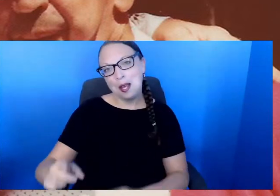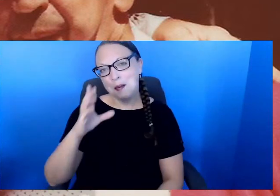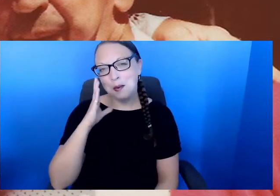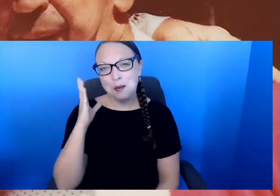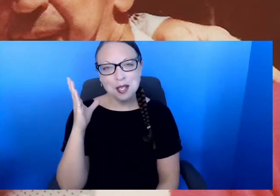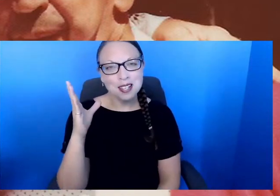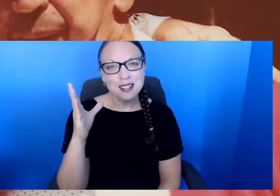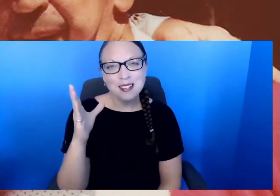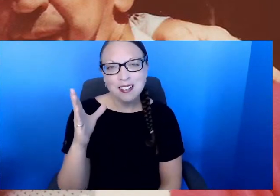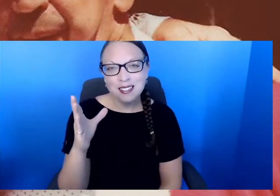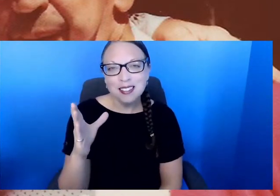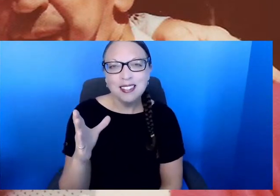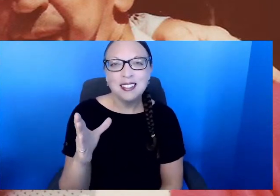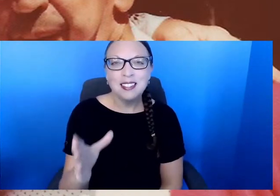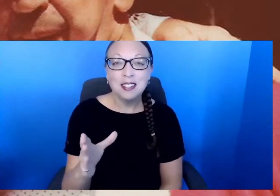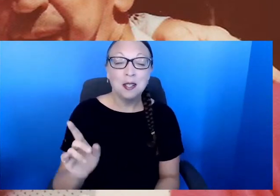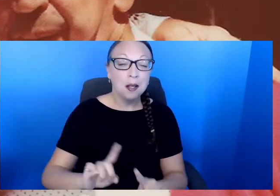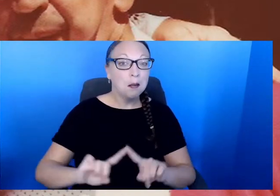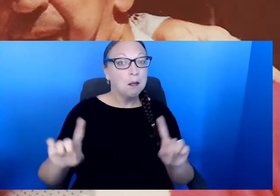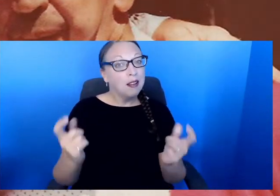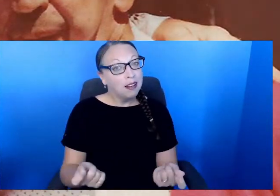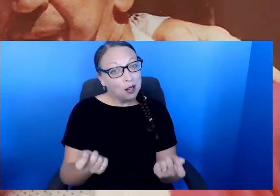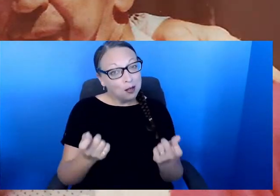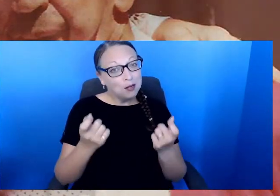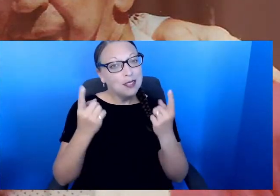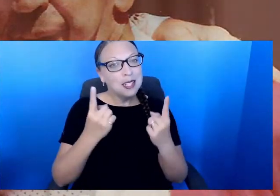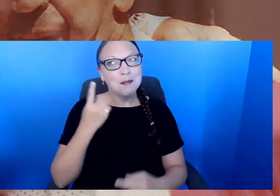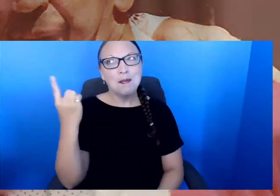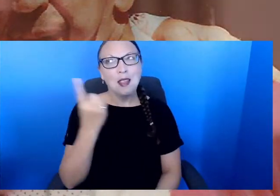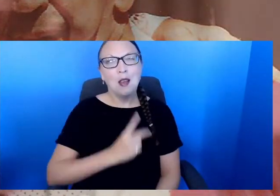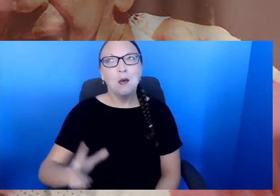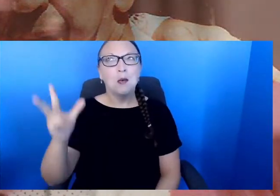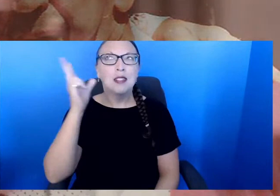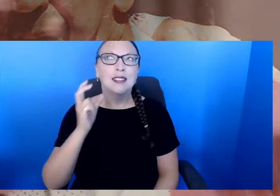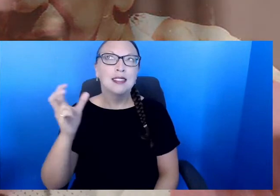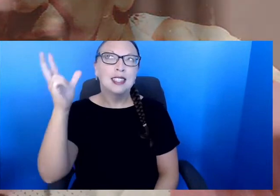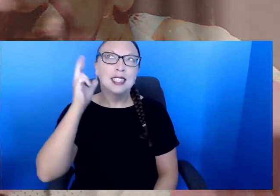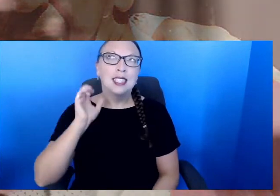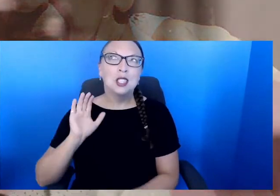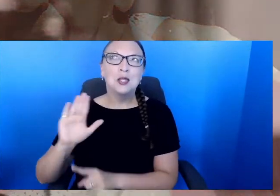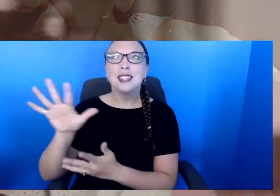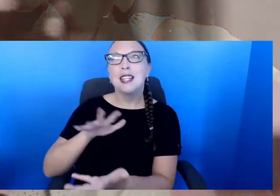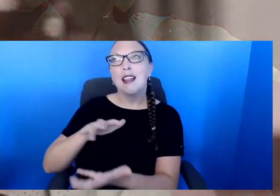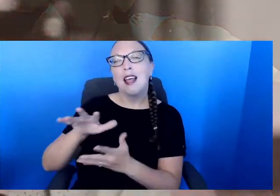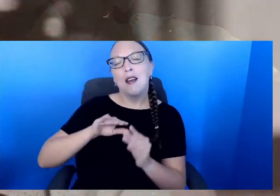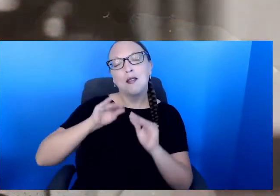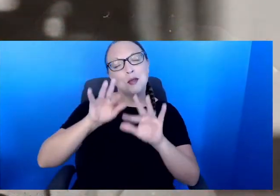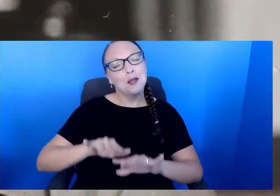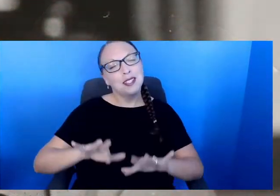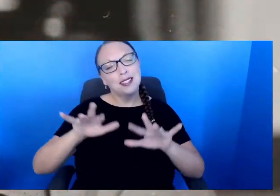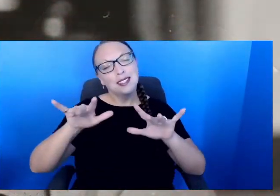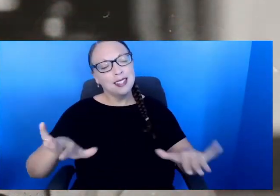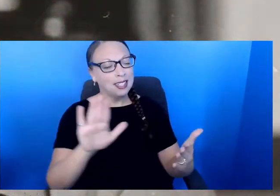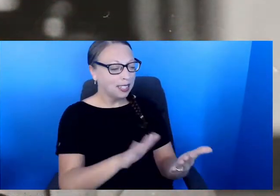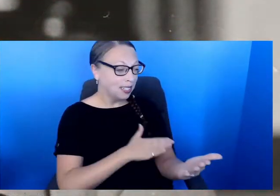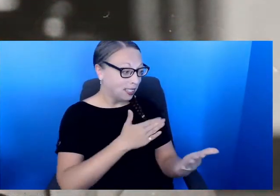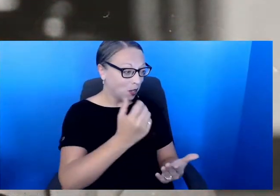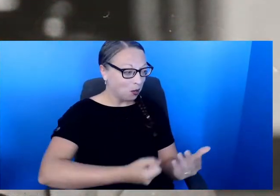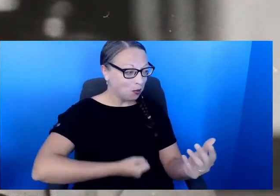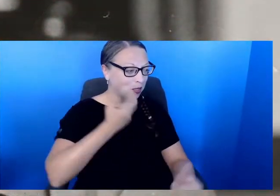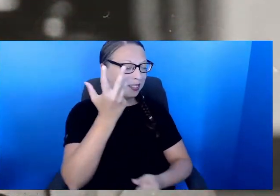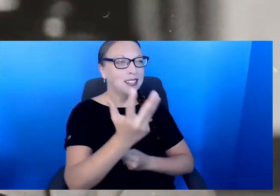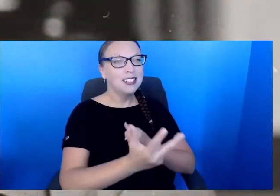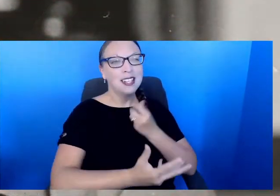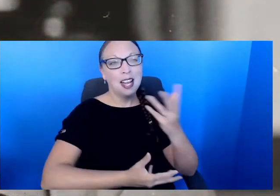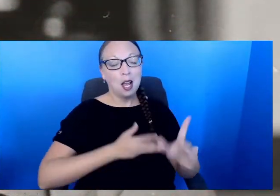do ring. But I'll always hear his laughter ringing out. I'll always hear his song